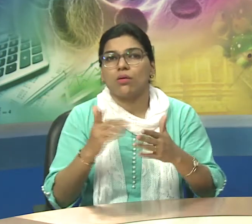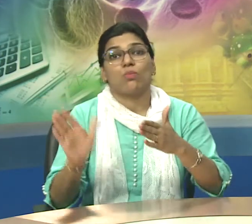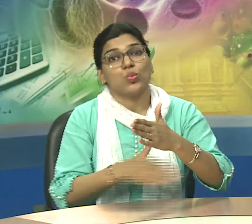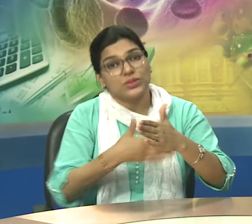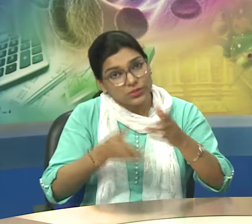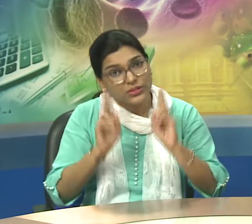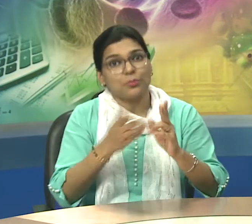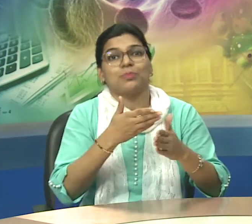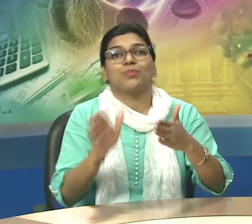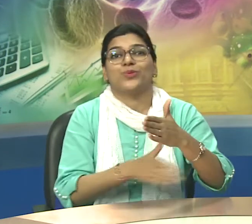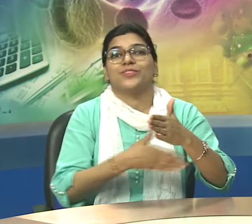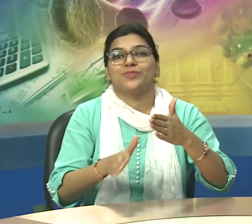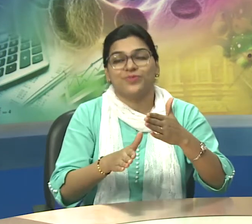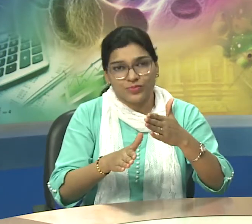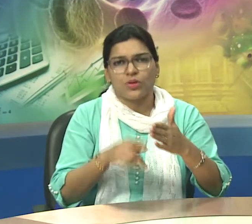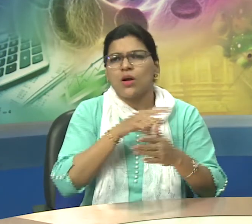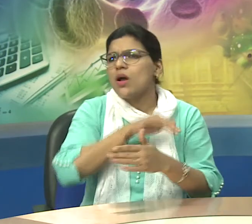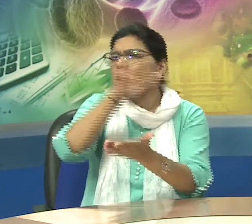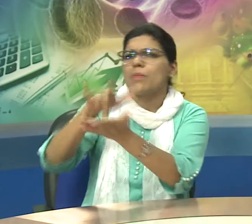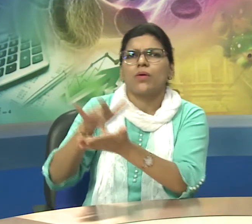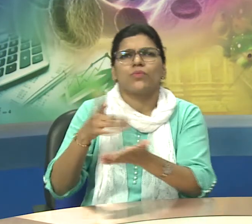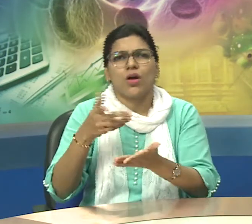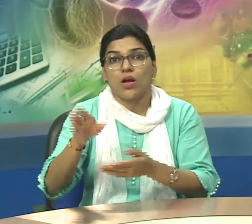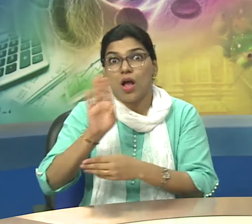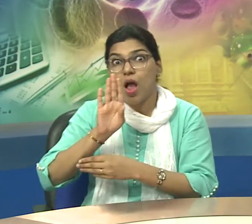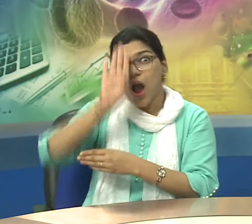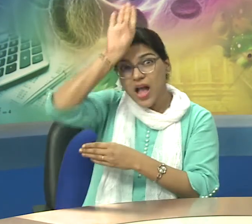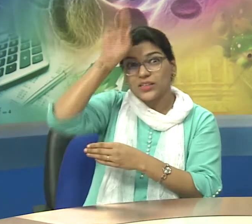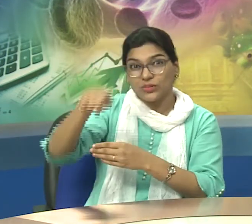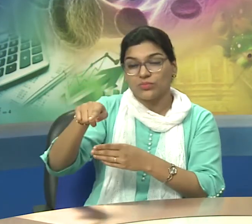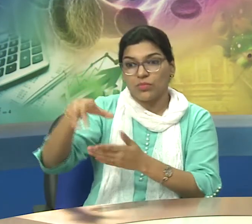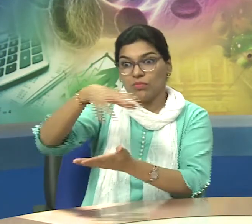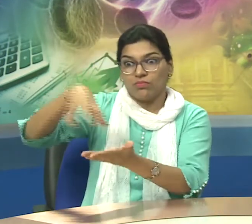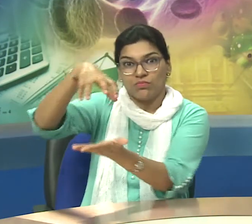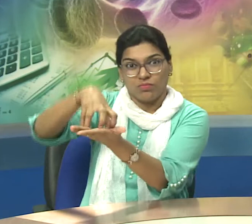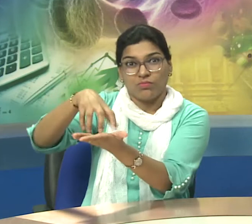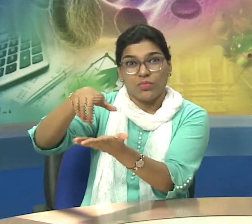His father was a musician in the court of